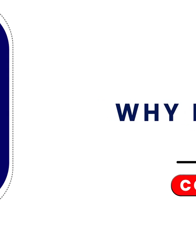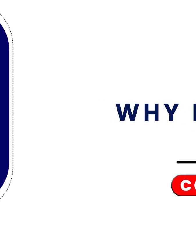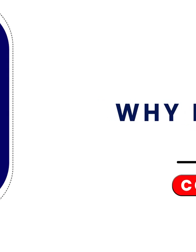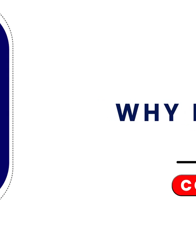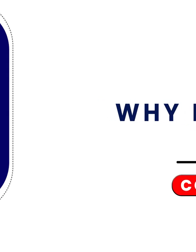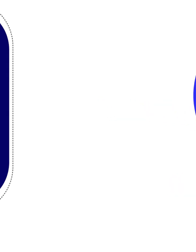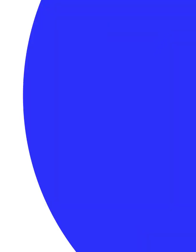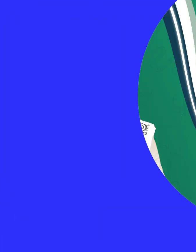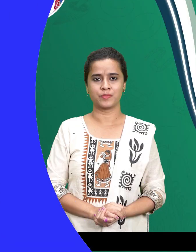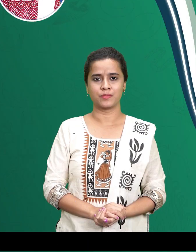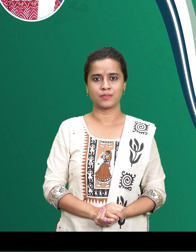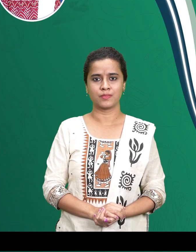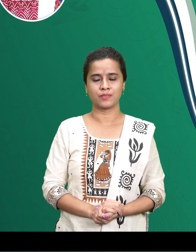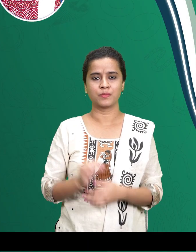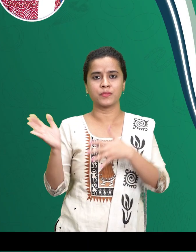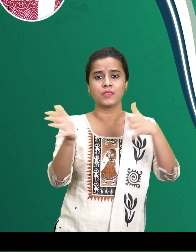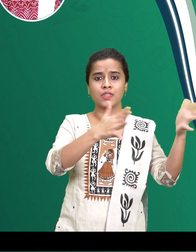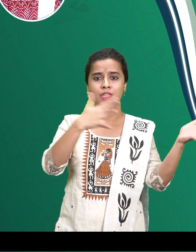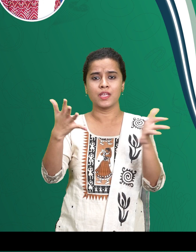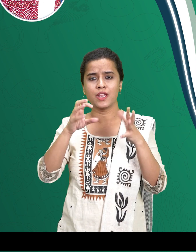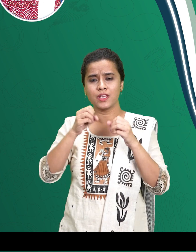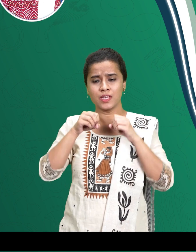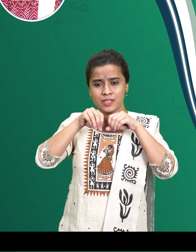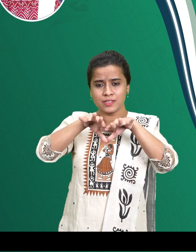A-Transmitted Diseases